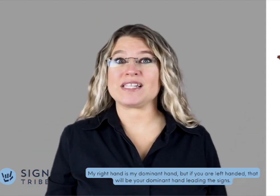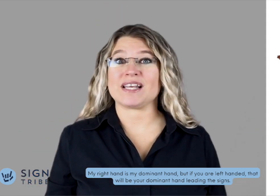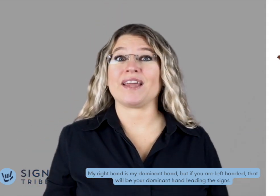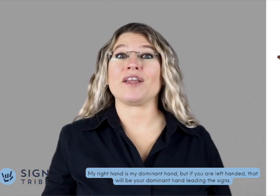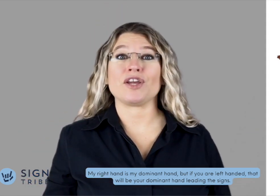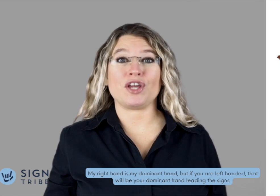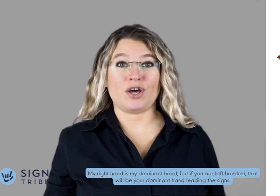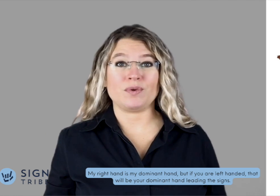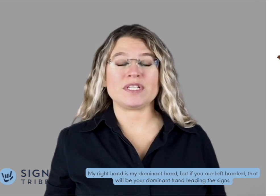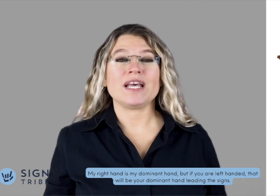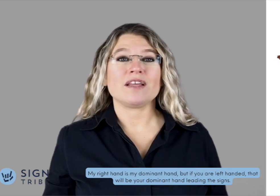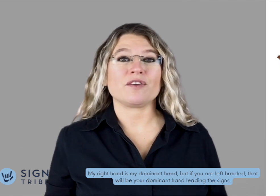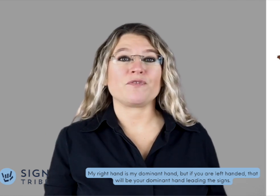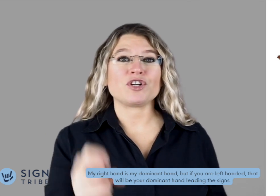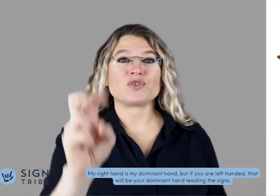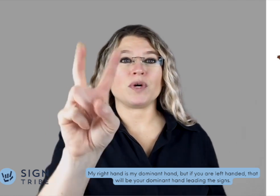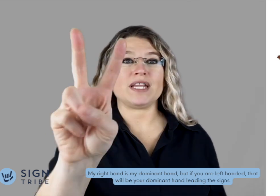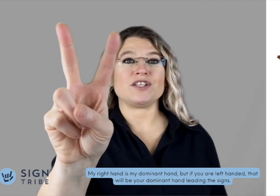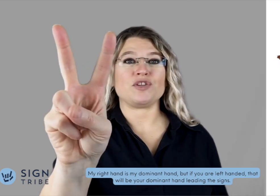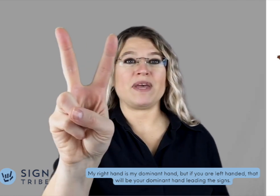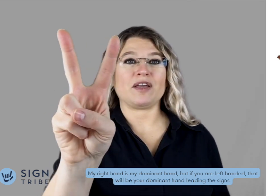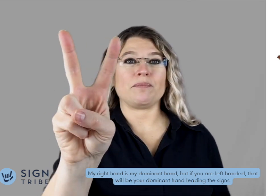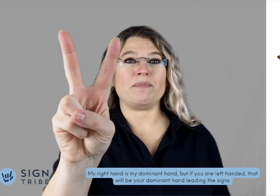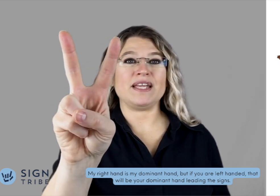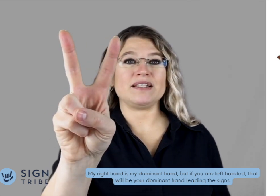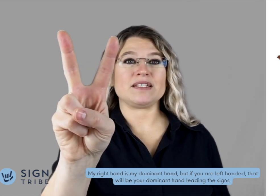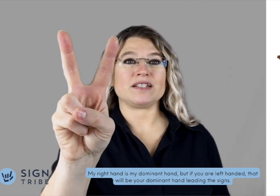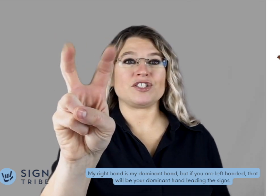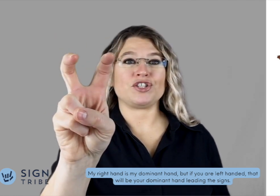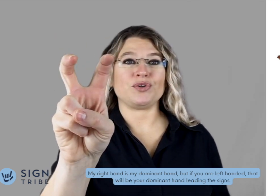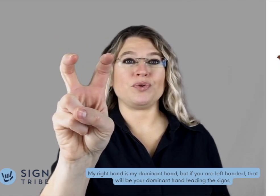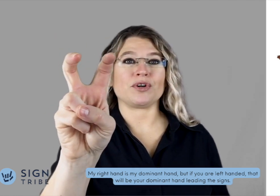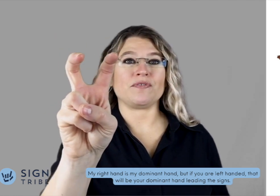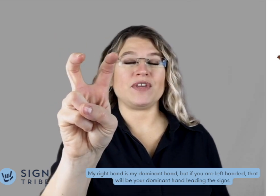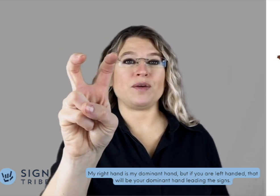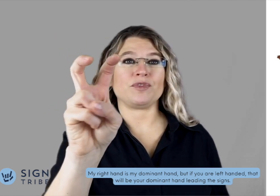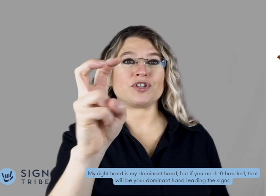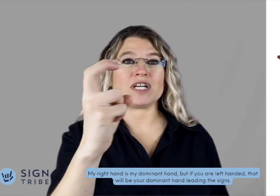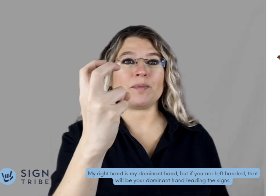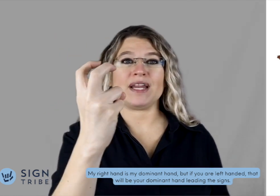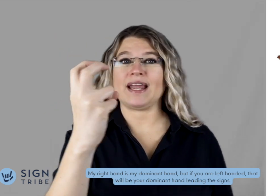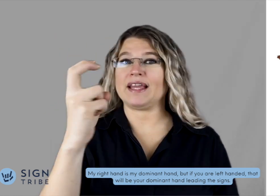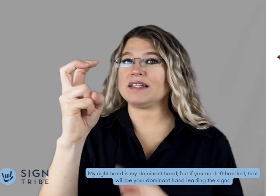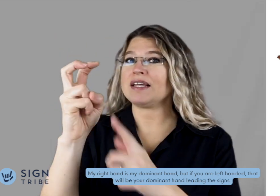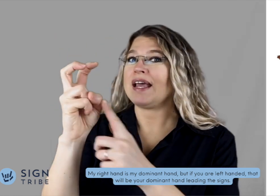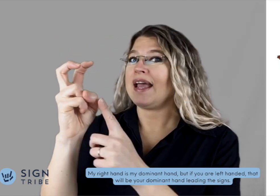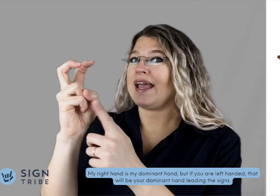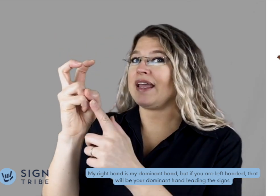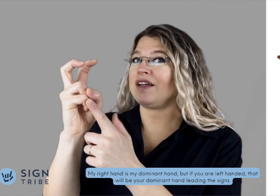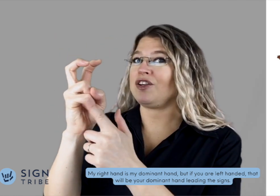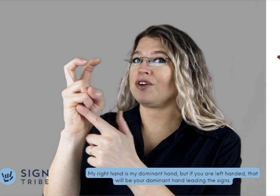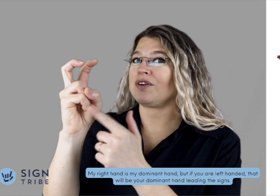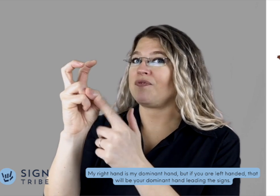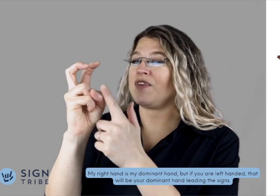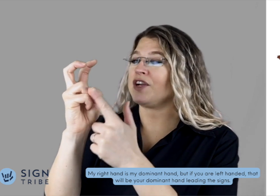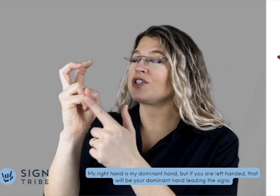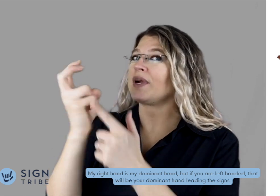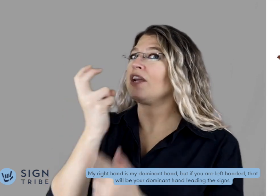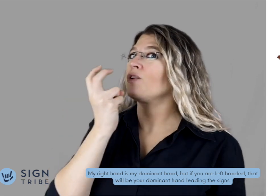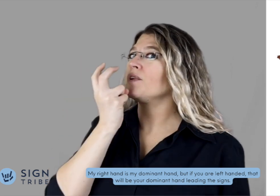sign goat. The first one is you make a bent 2 or a V with your dominant hand, and your fingers right here are going to touch